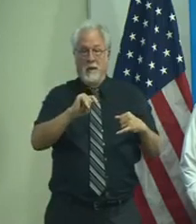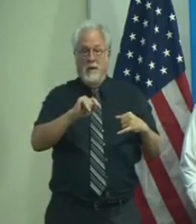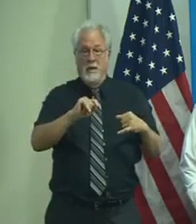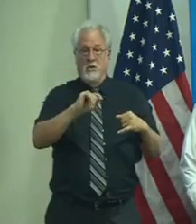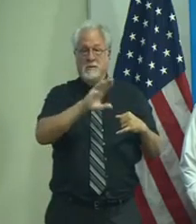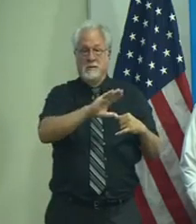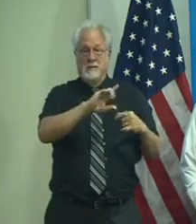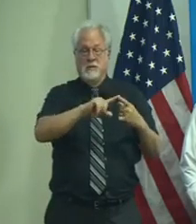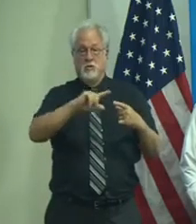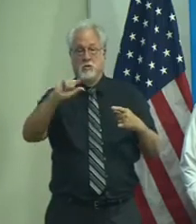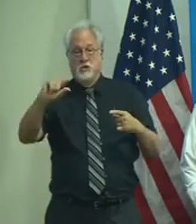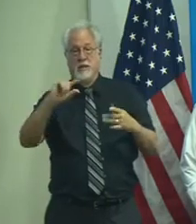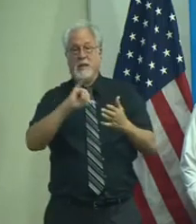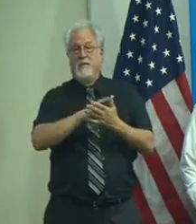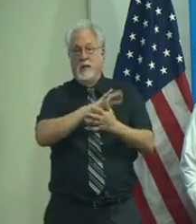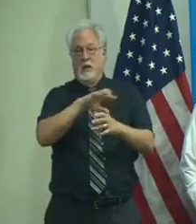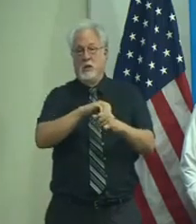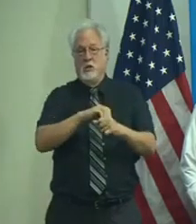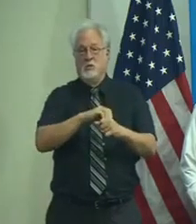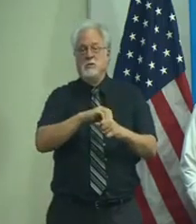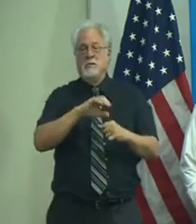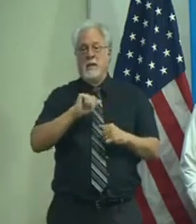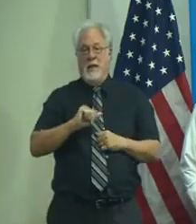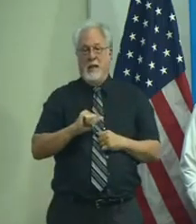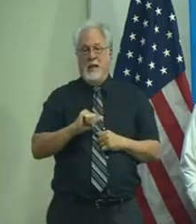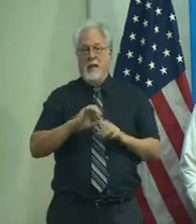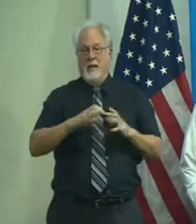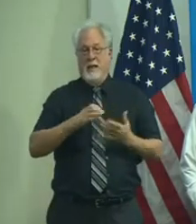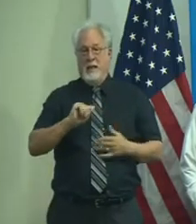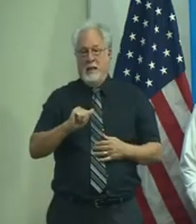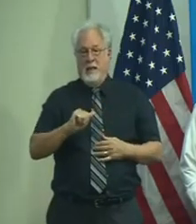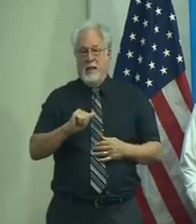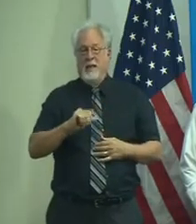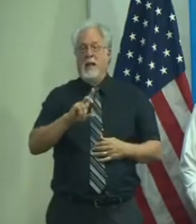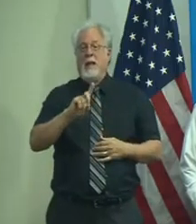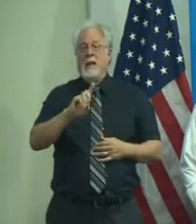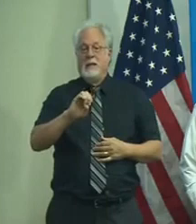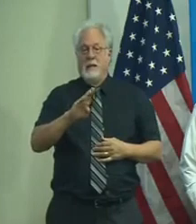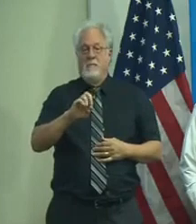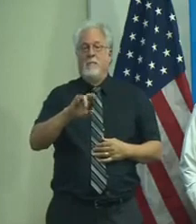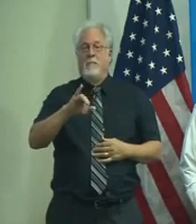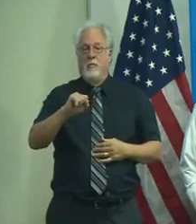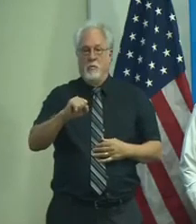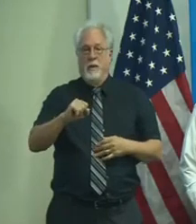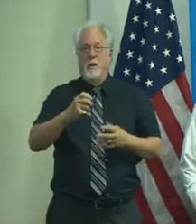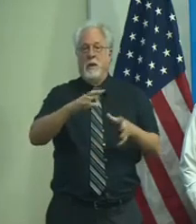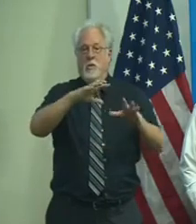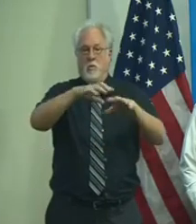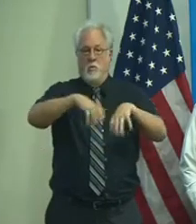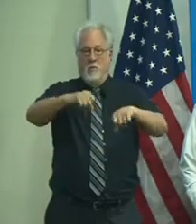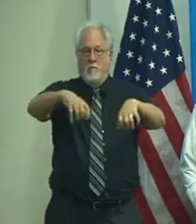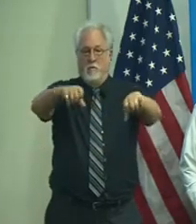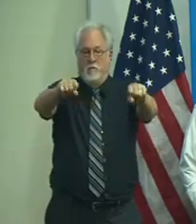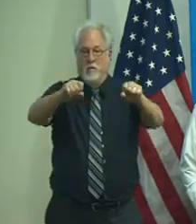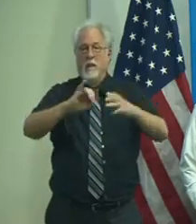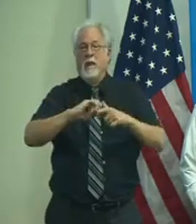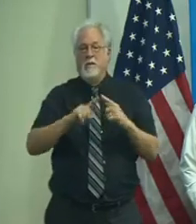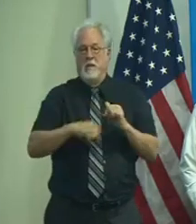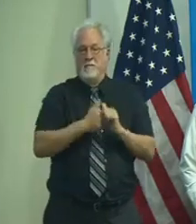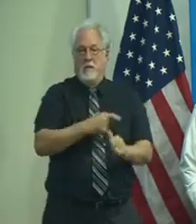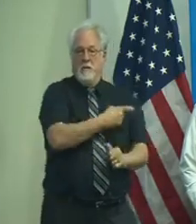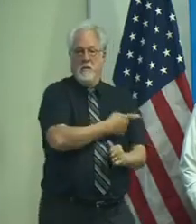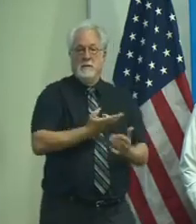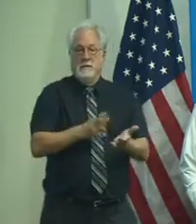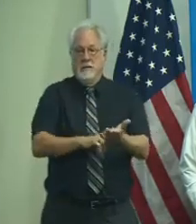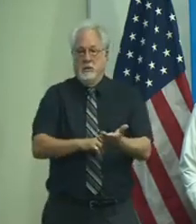G, and then including Category A, which is debris removal, and then we'll file with the governor's